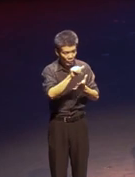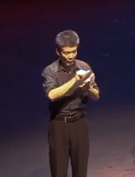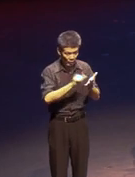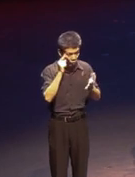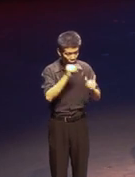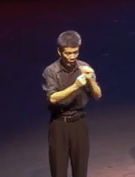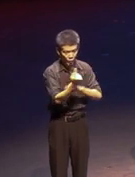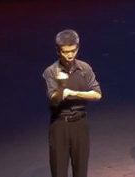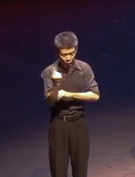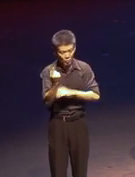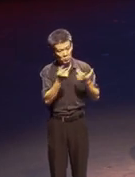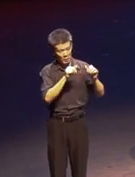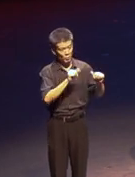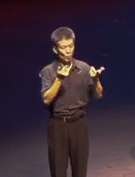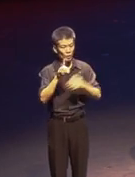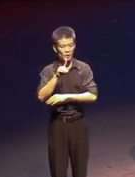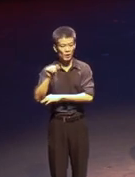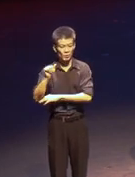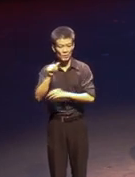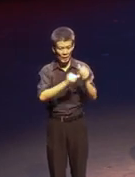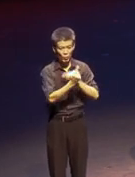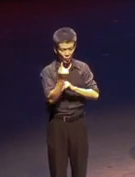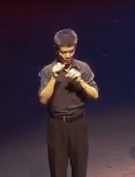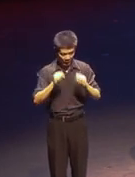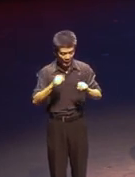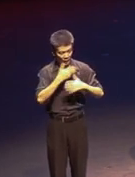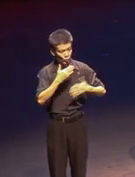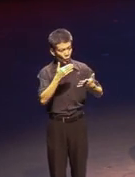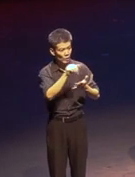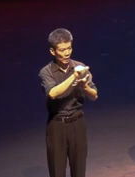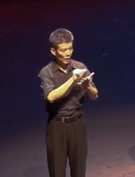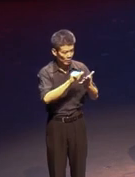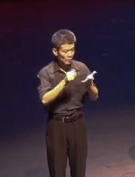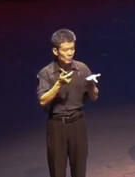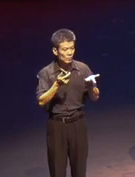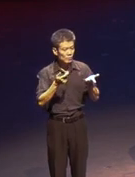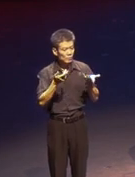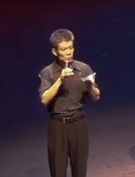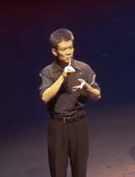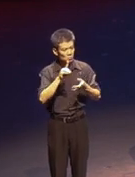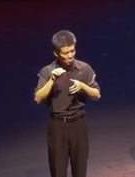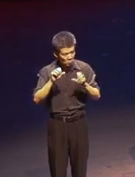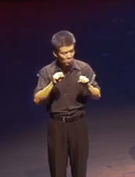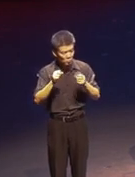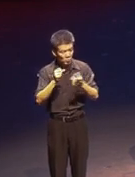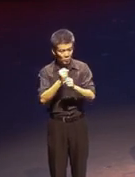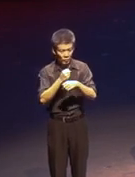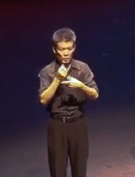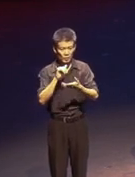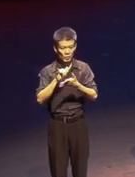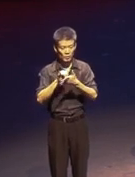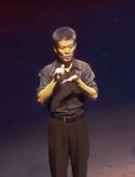for everyone, able or disabled. Everyone can enjoy the arts. A person with disability can sometimes make